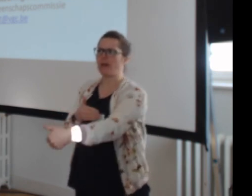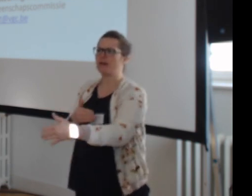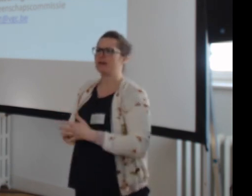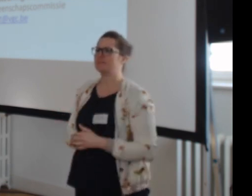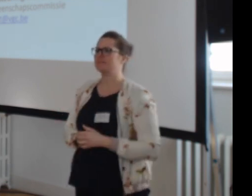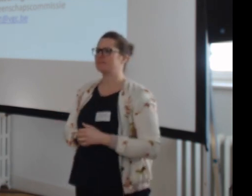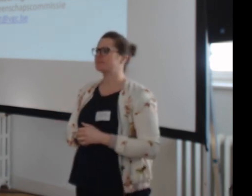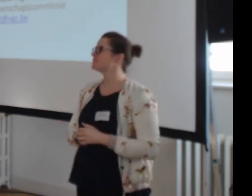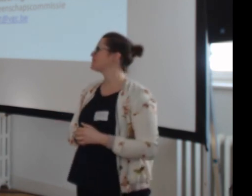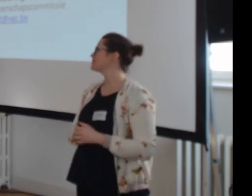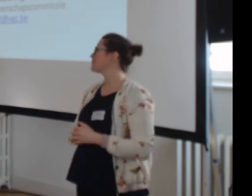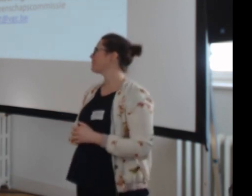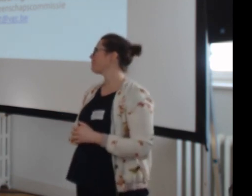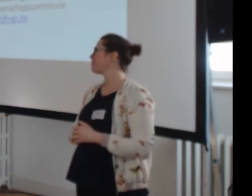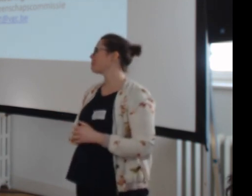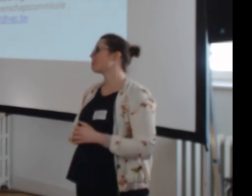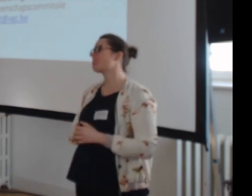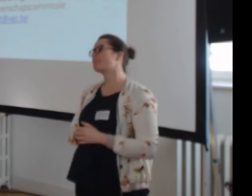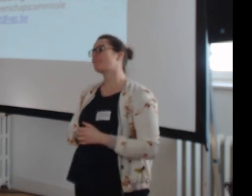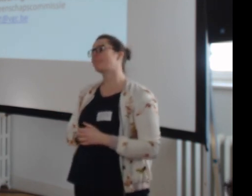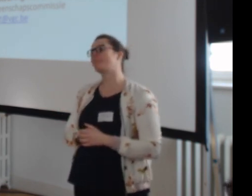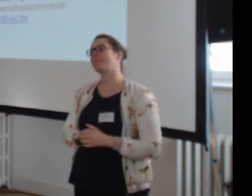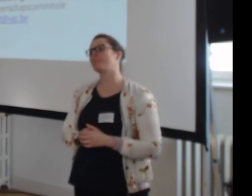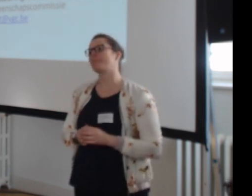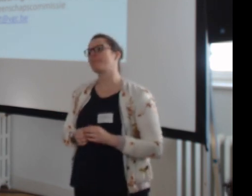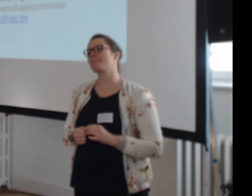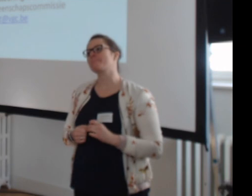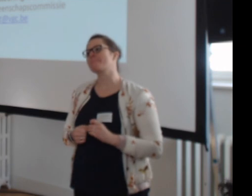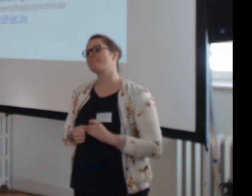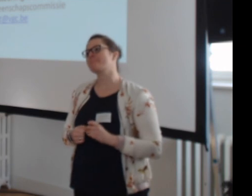That's an evolution, of course. Yeah.